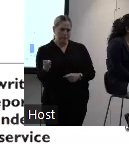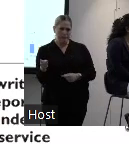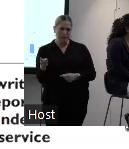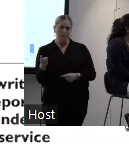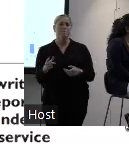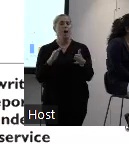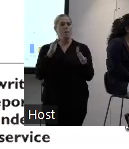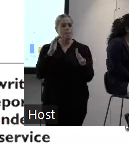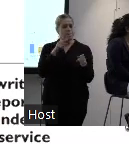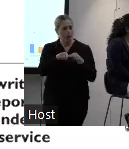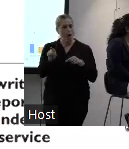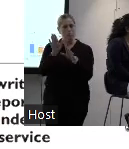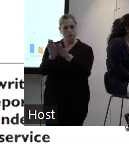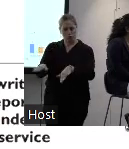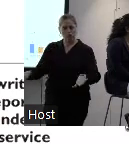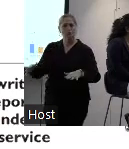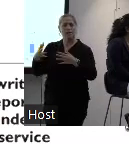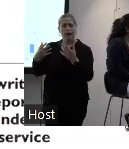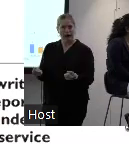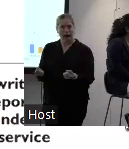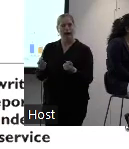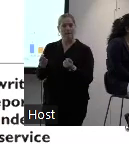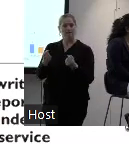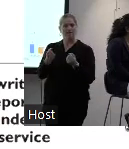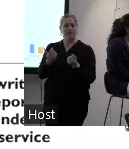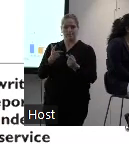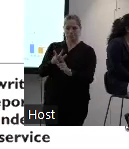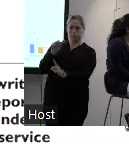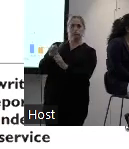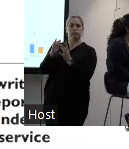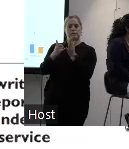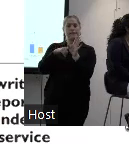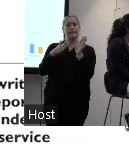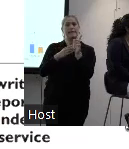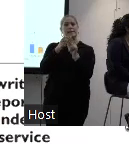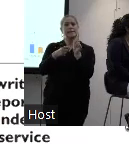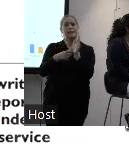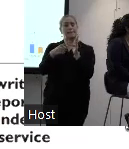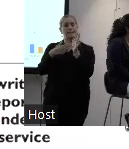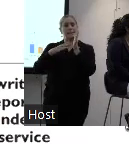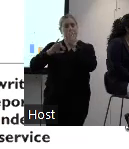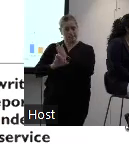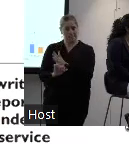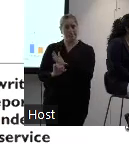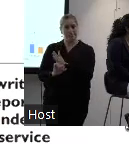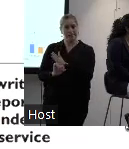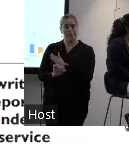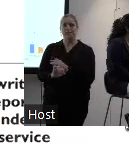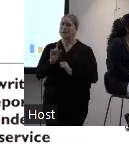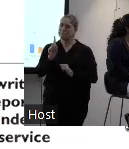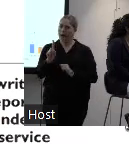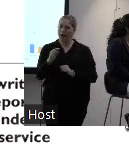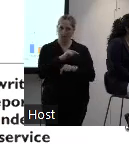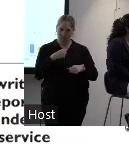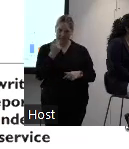internalizing symptoms. Only 27% of reports for those 60% of children had information